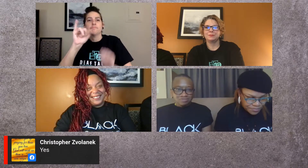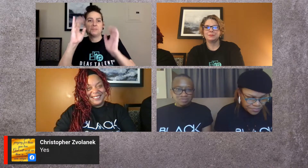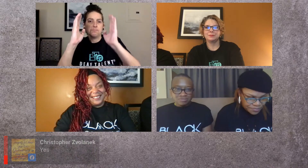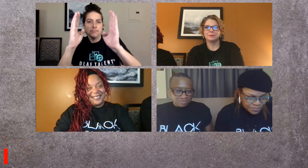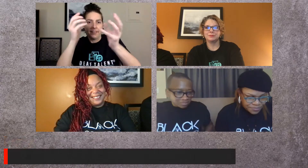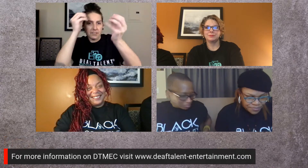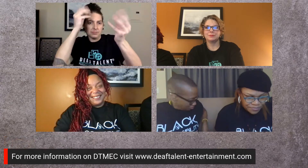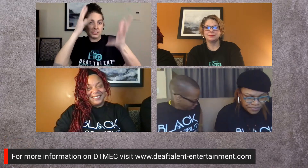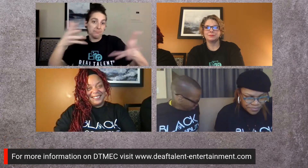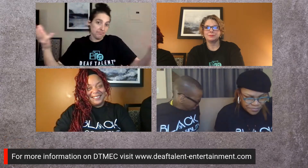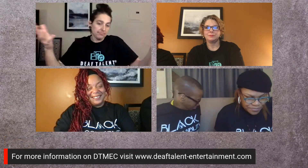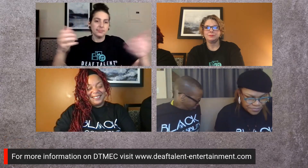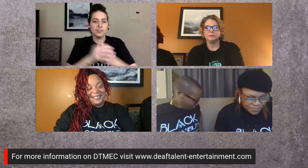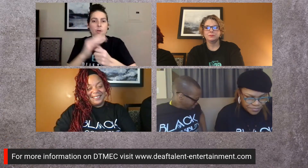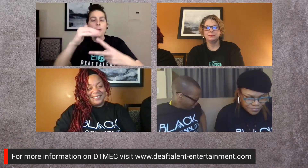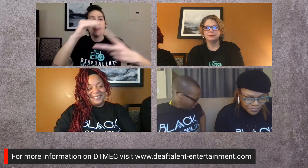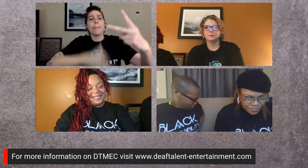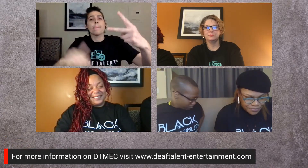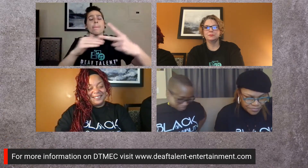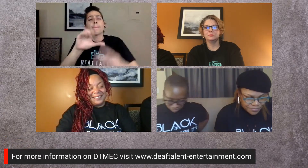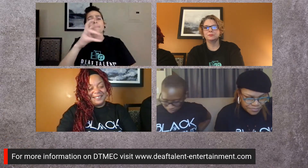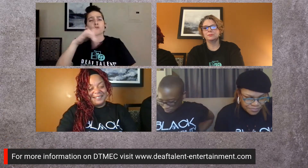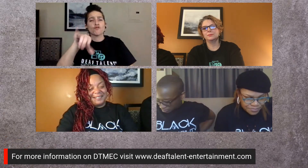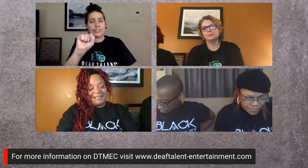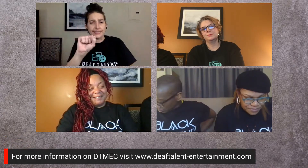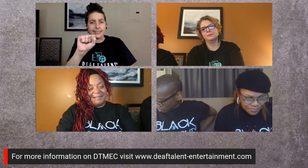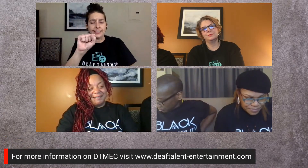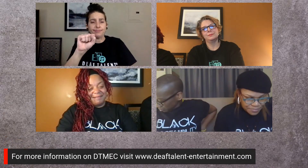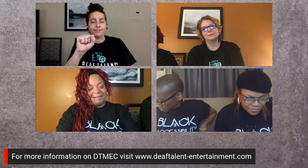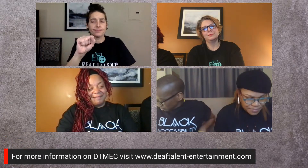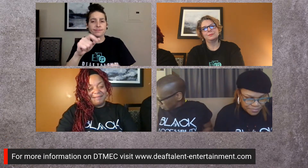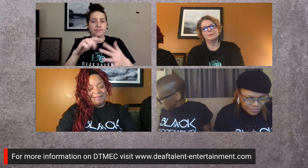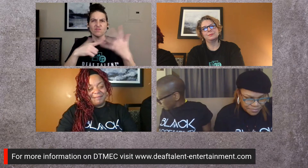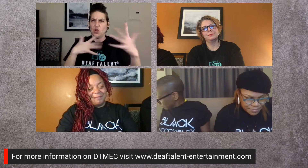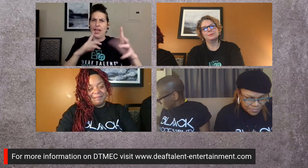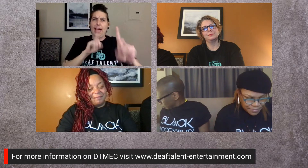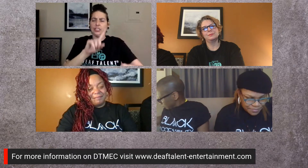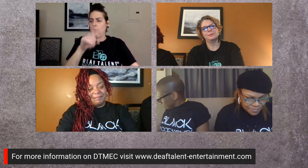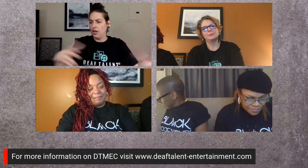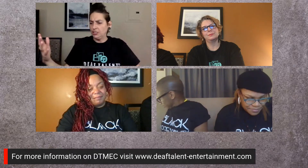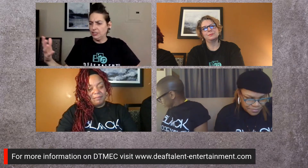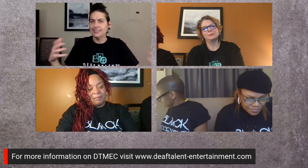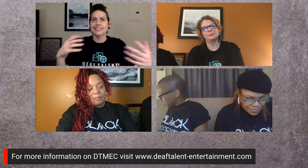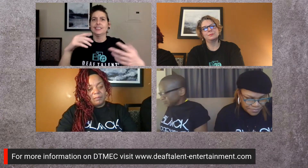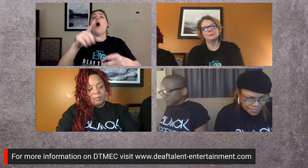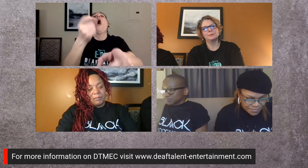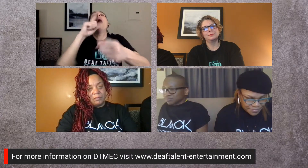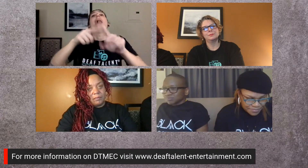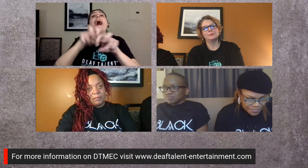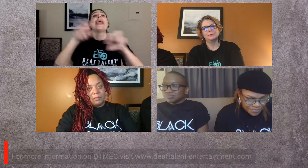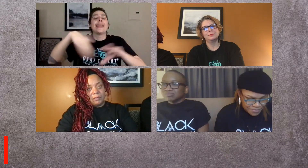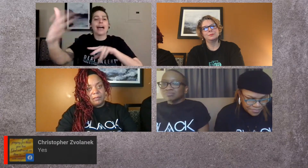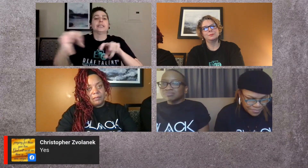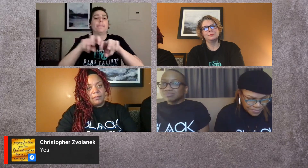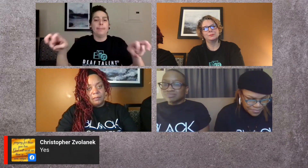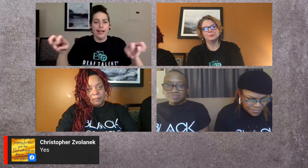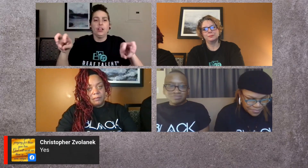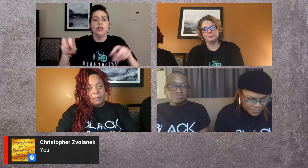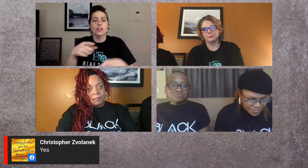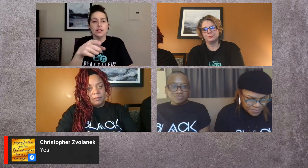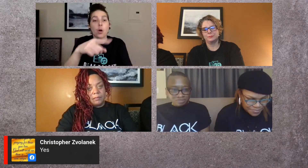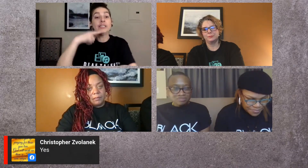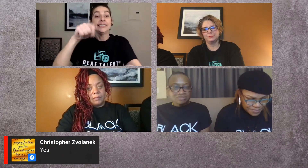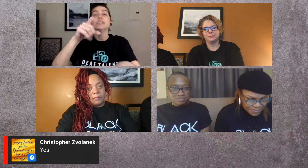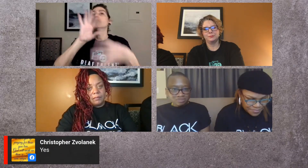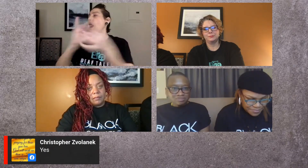you can we can give you the information. Also, Chris, I think we answered his question already. Oh,